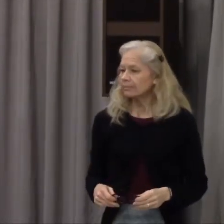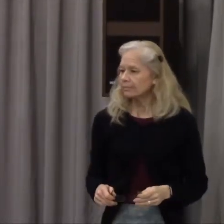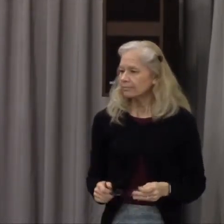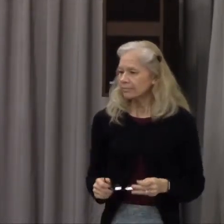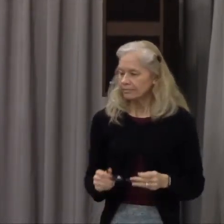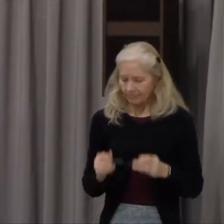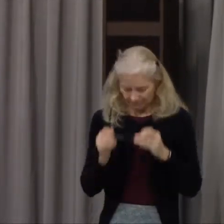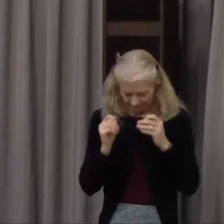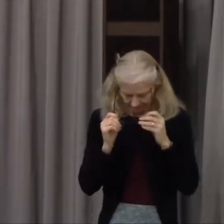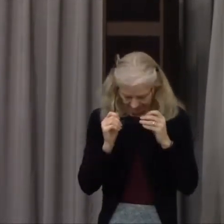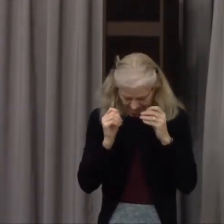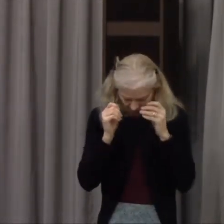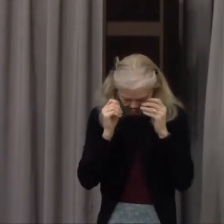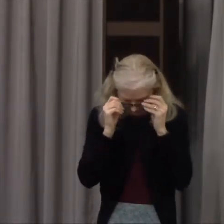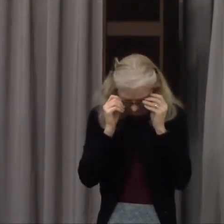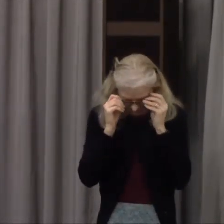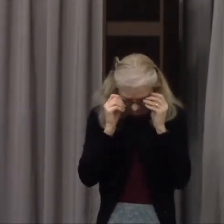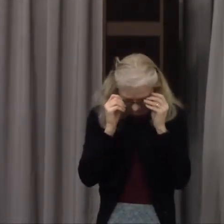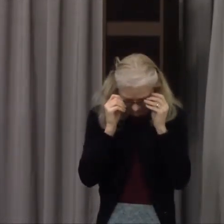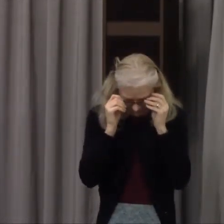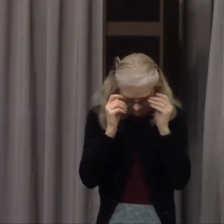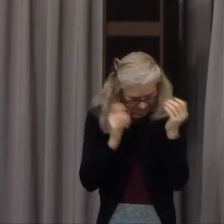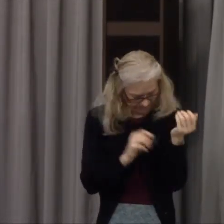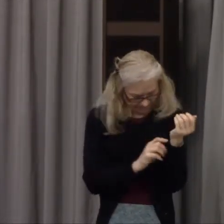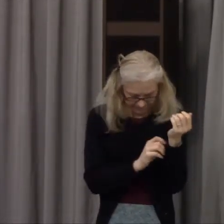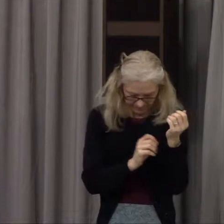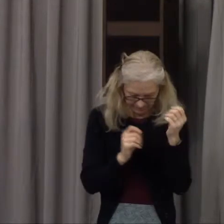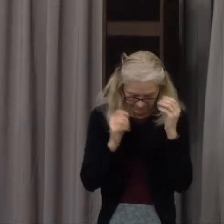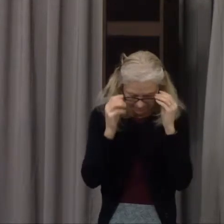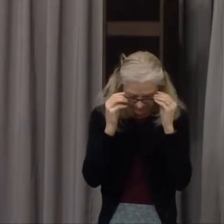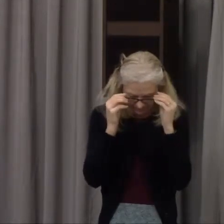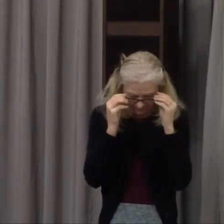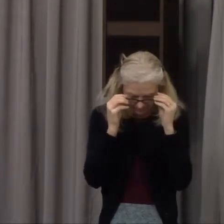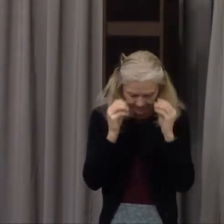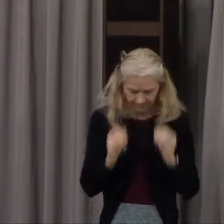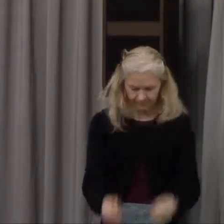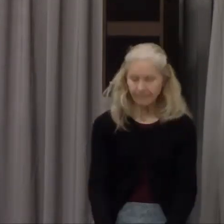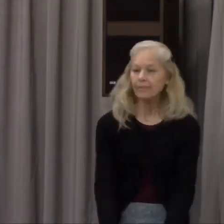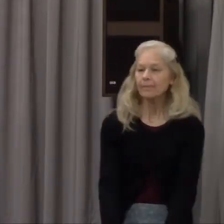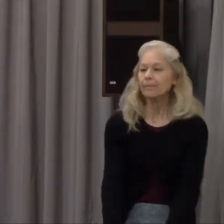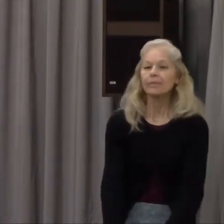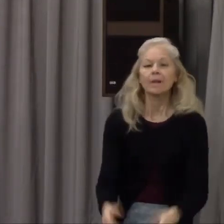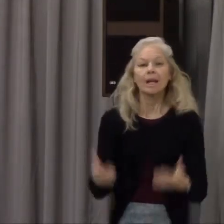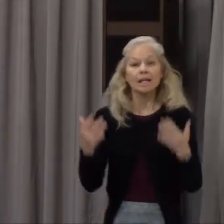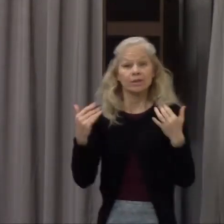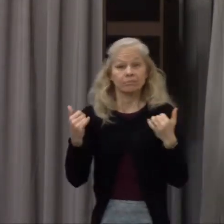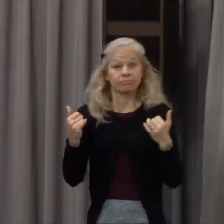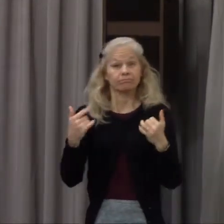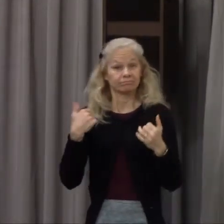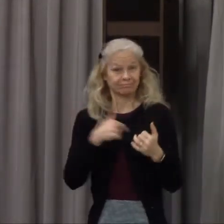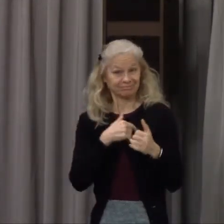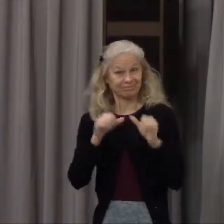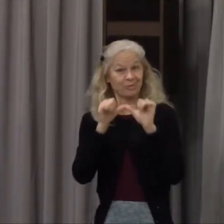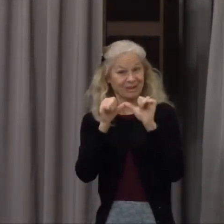So we are speaking this morning, as we continue to look at the armor that God wants us to put